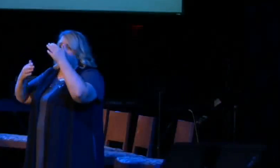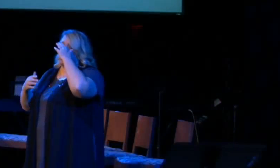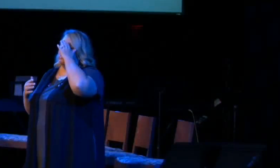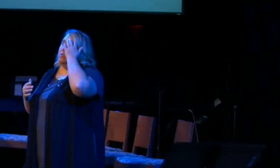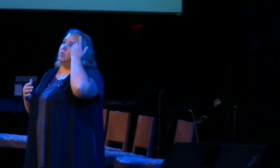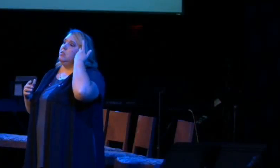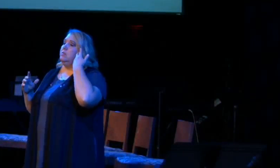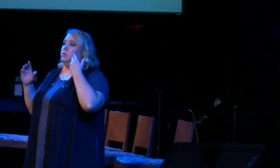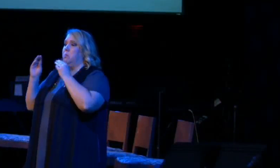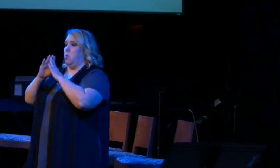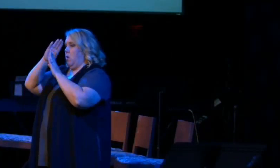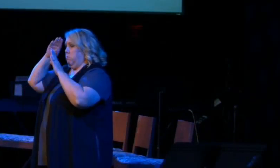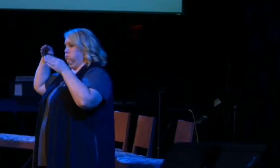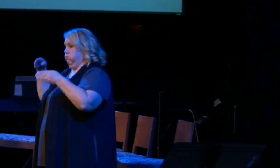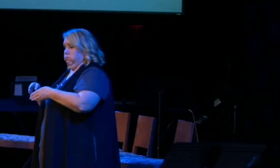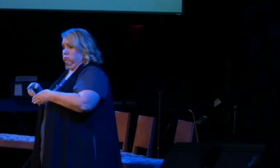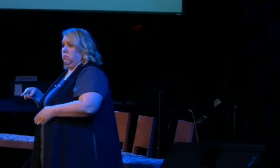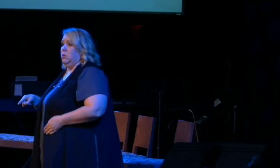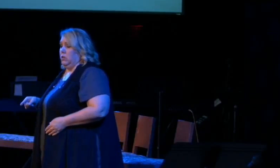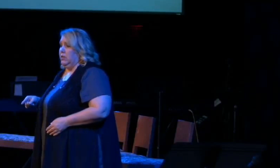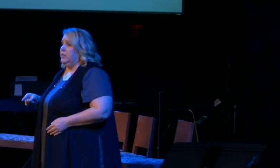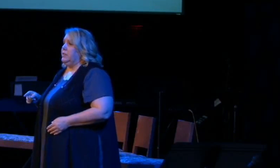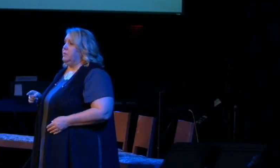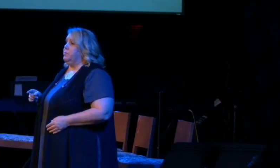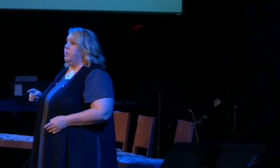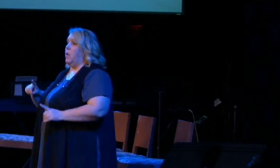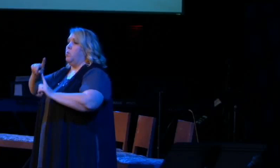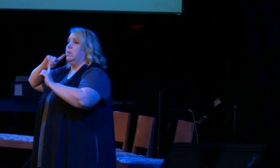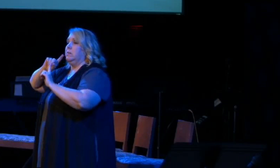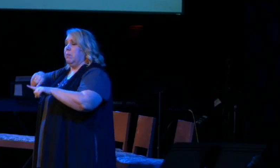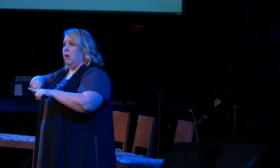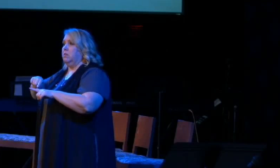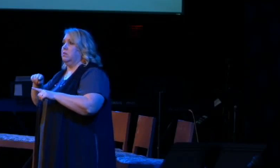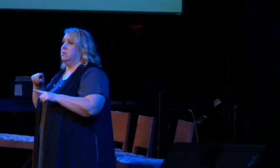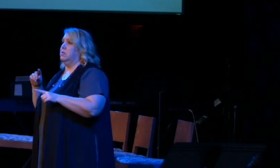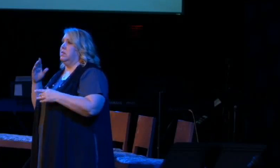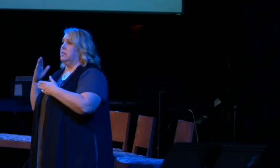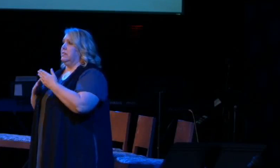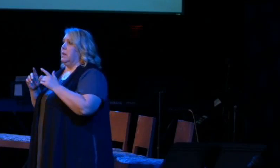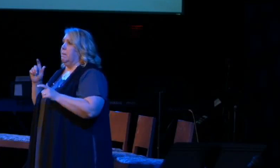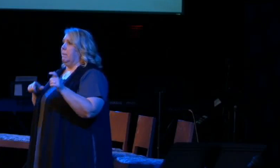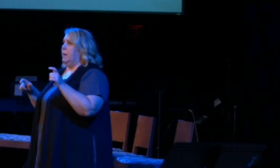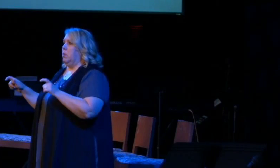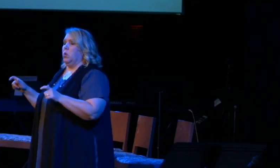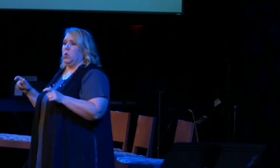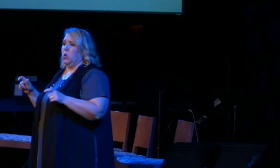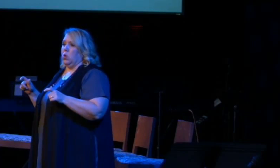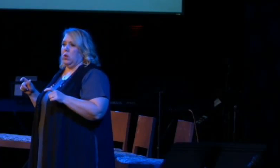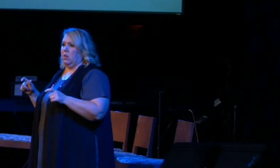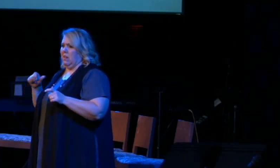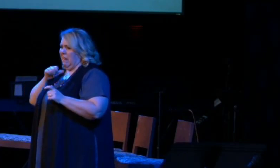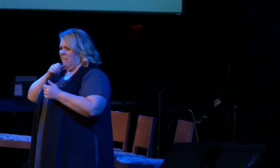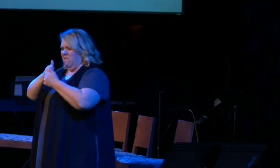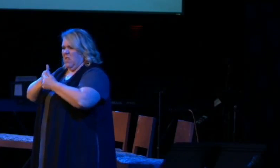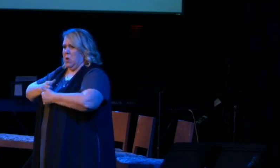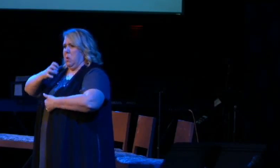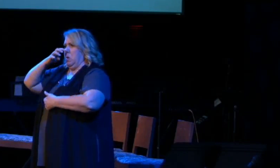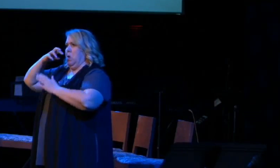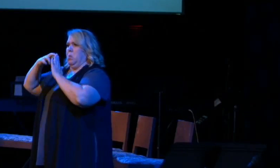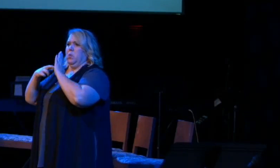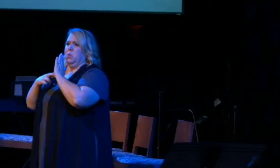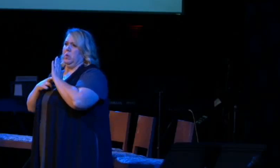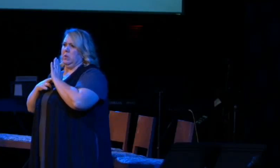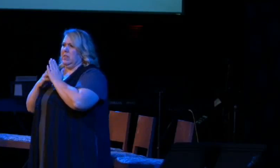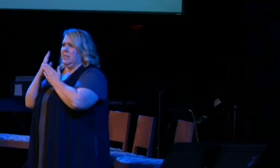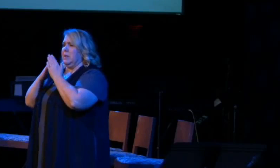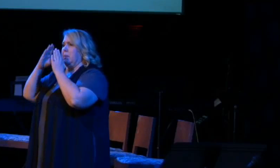of the church in response to the fact that some people were disobeying those rules, and in response to the fact that